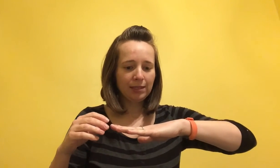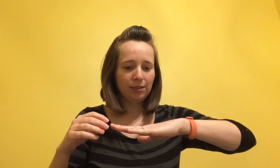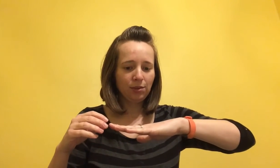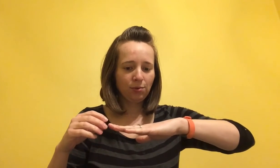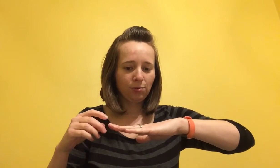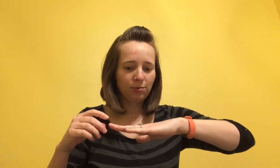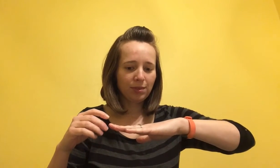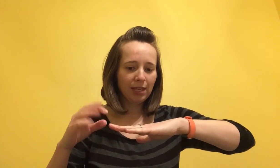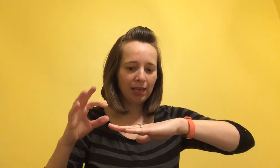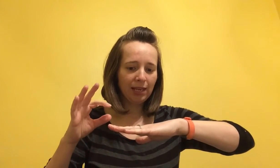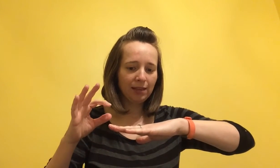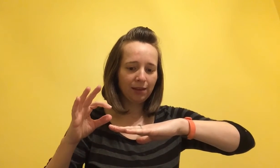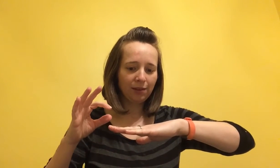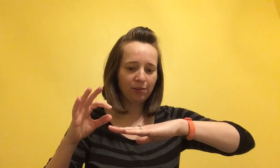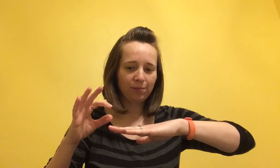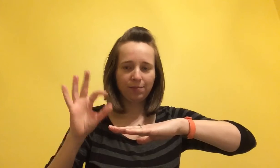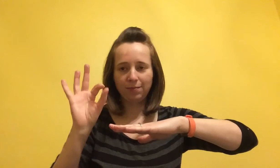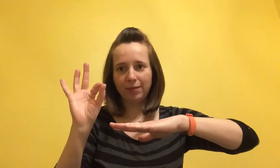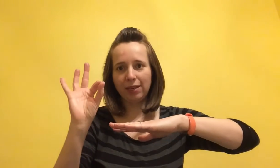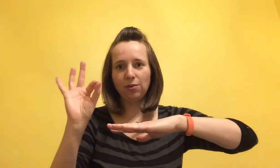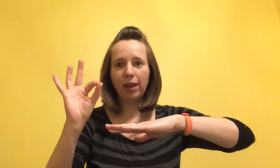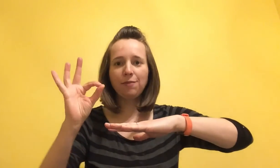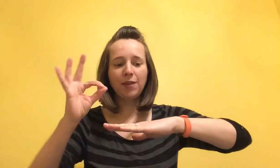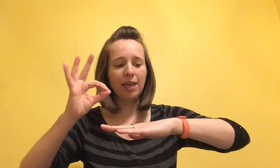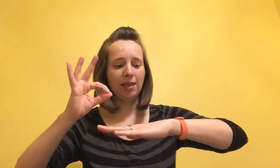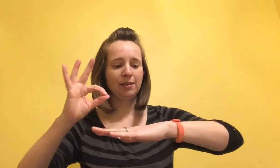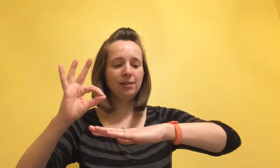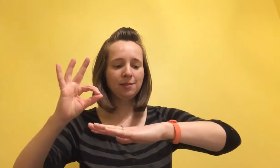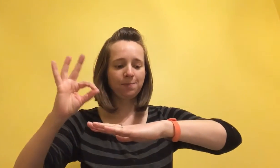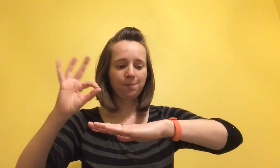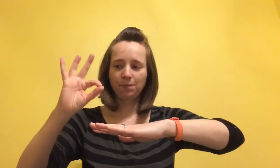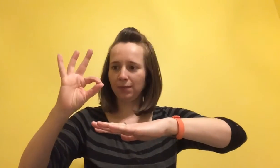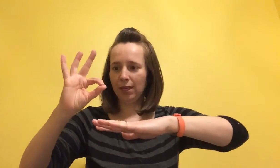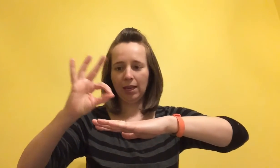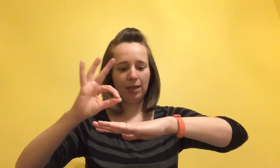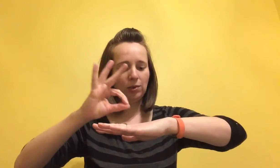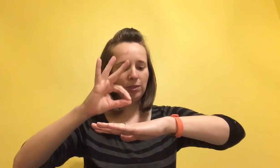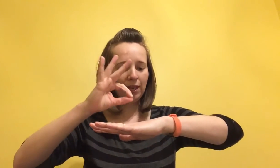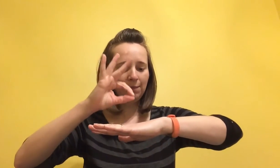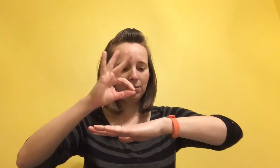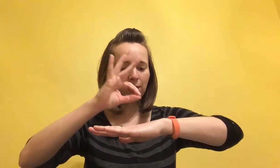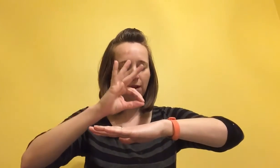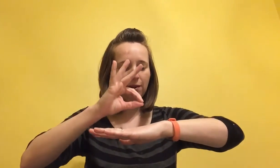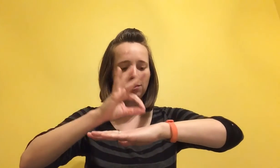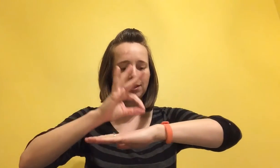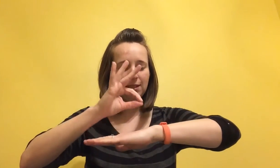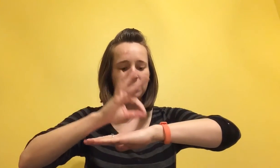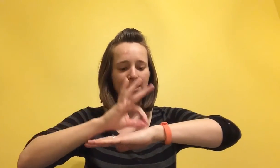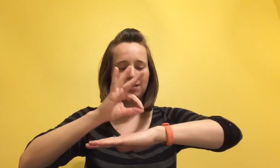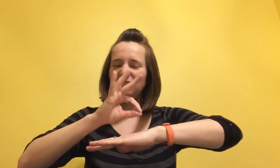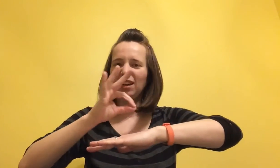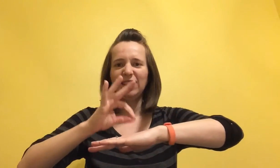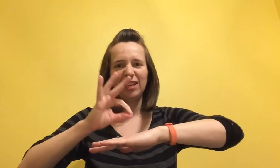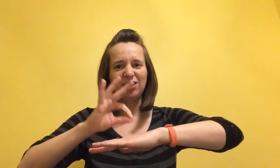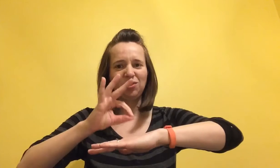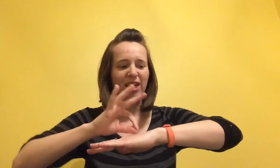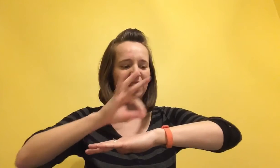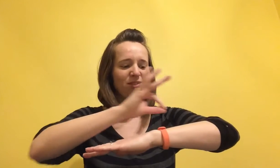is you take like your F hand, and you tap it right on your skin, kind of like at your hand or